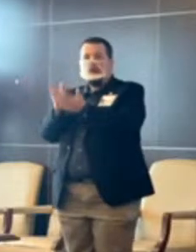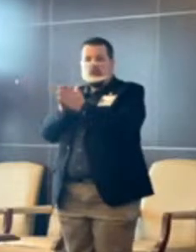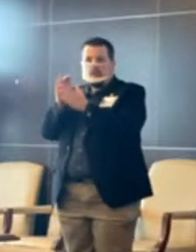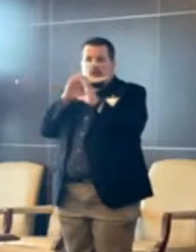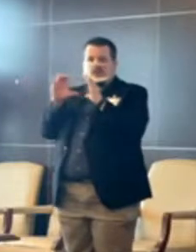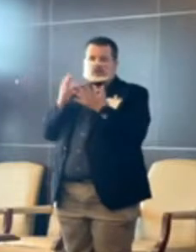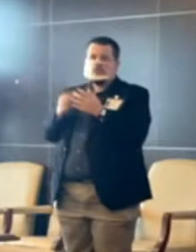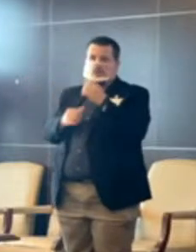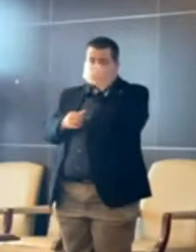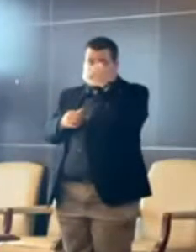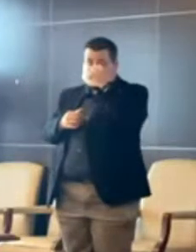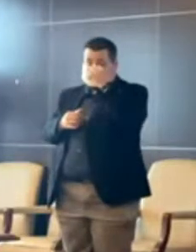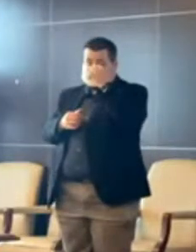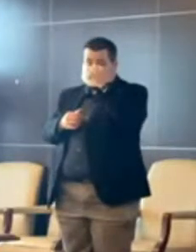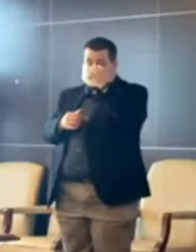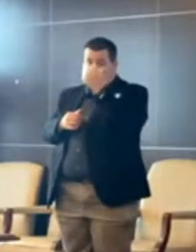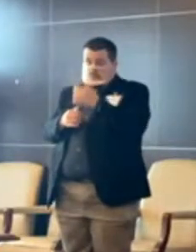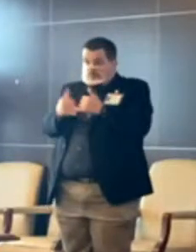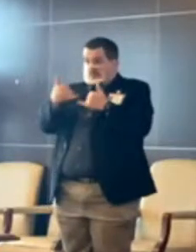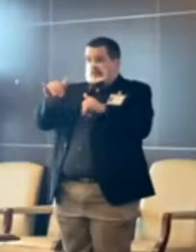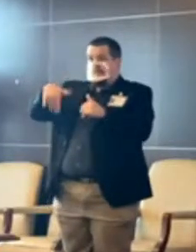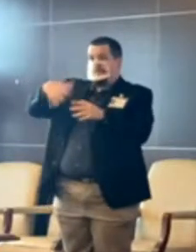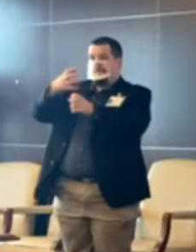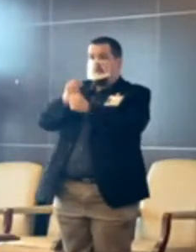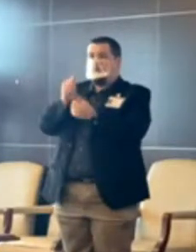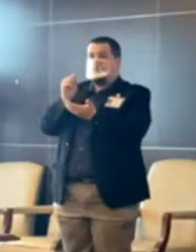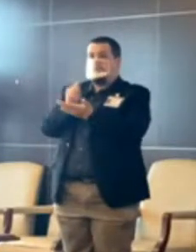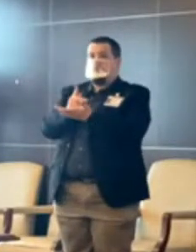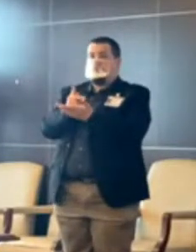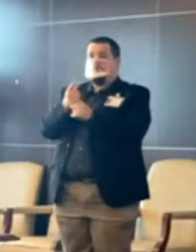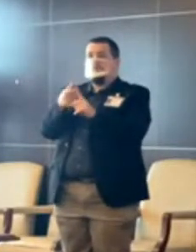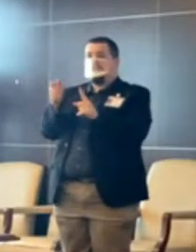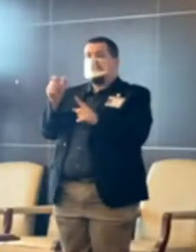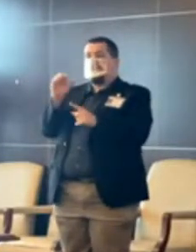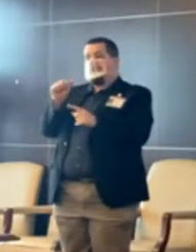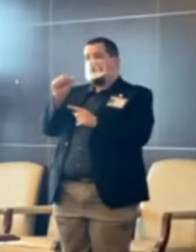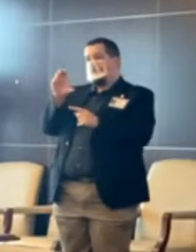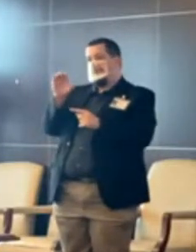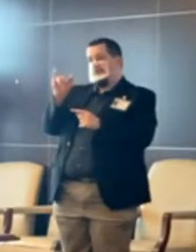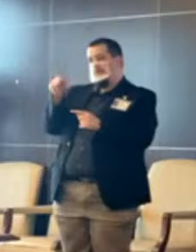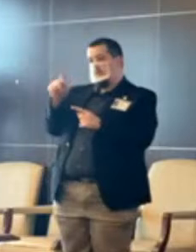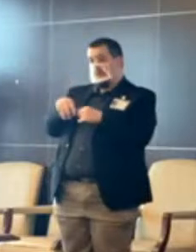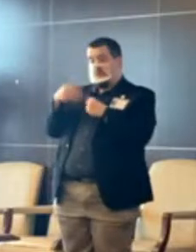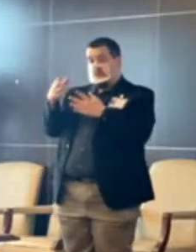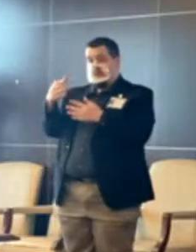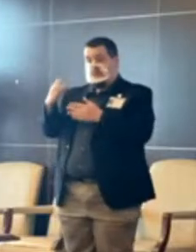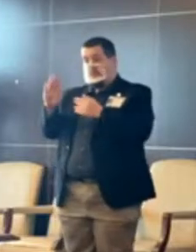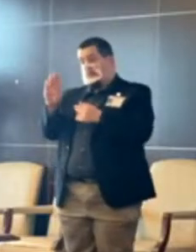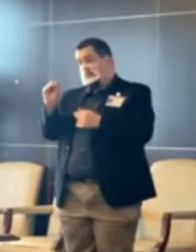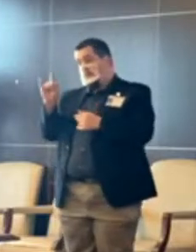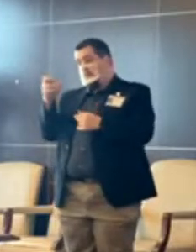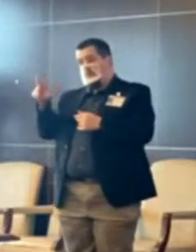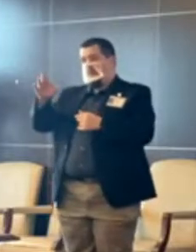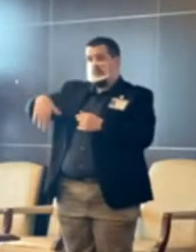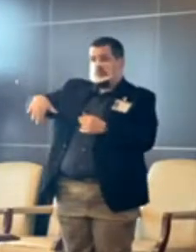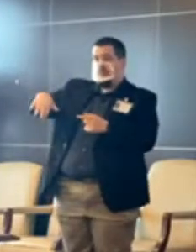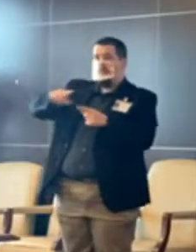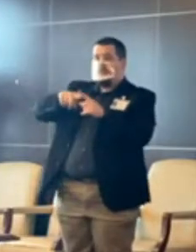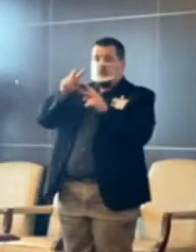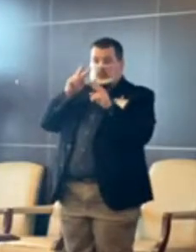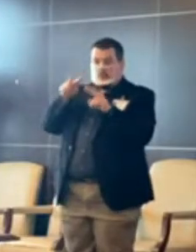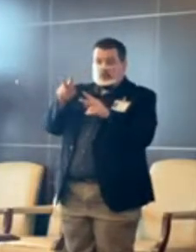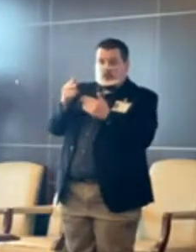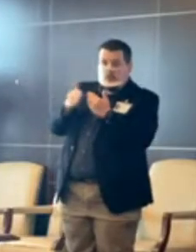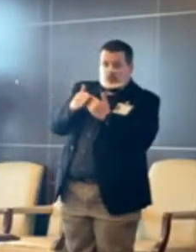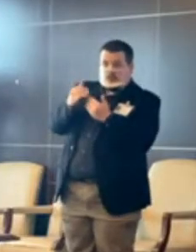that conversation. We still have not received authorization from the ACIP to offer that booster for the general public. We're watching